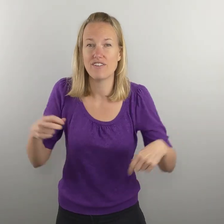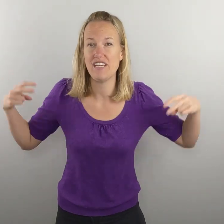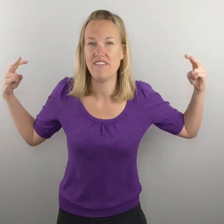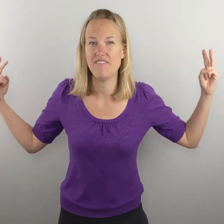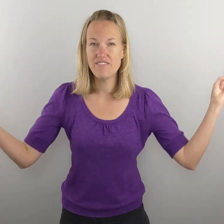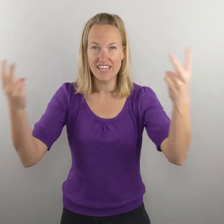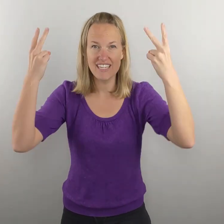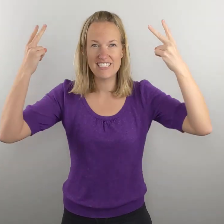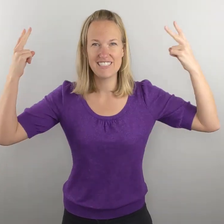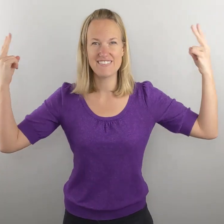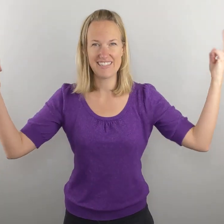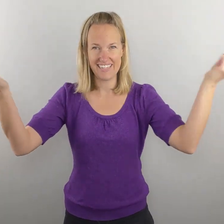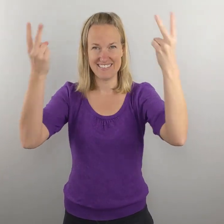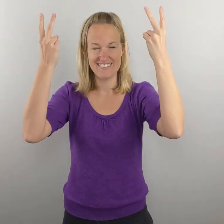every victory.